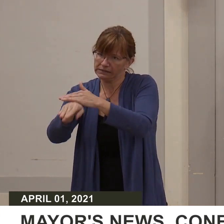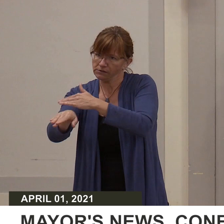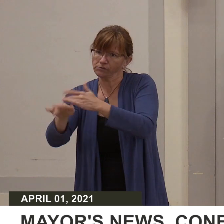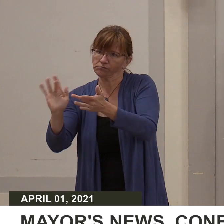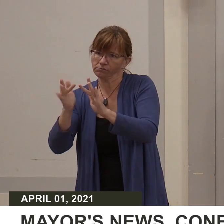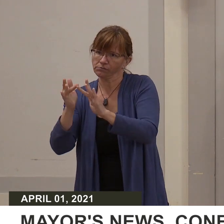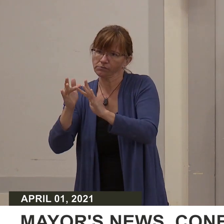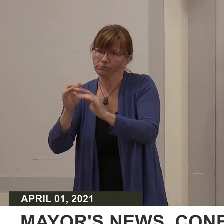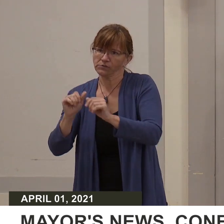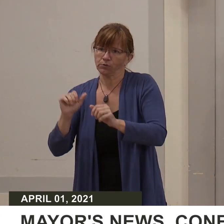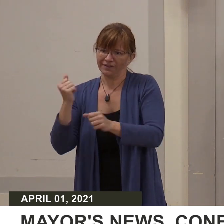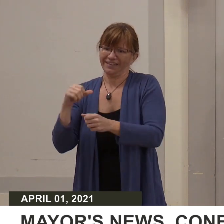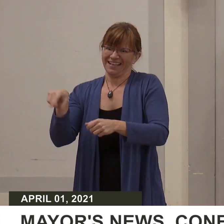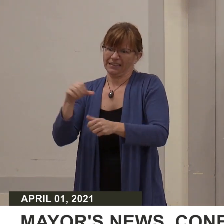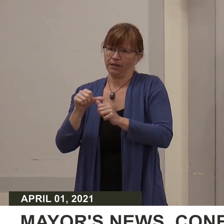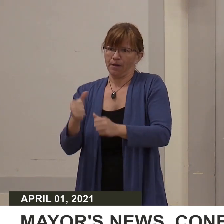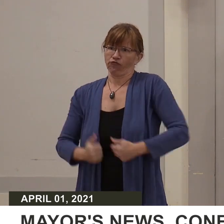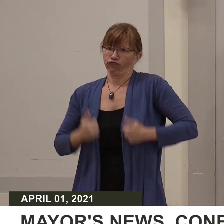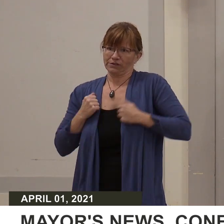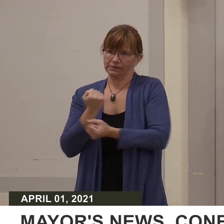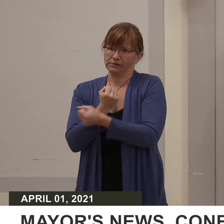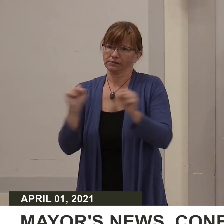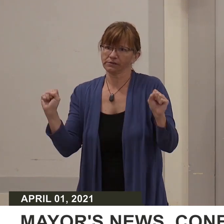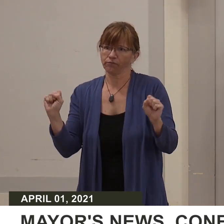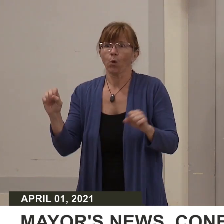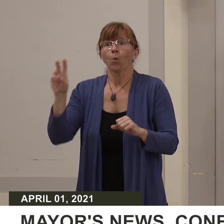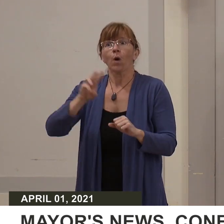vaccine pre-registration portal can be found at